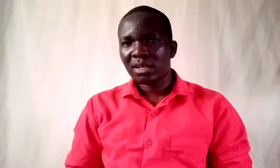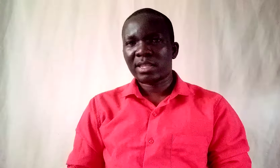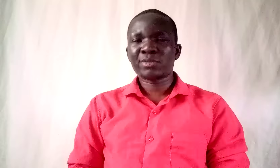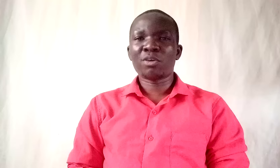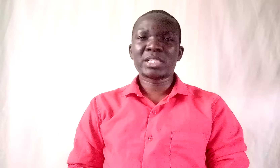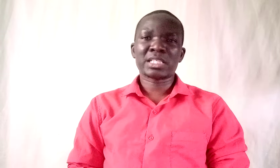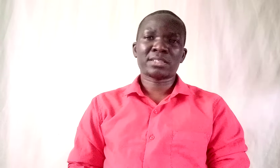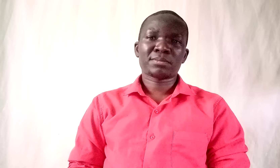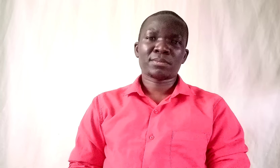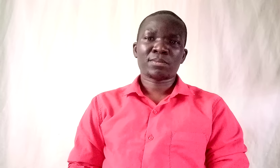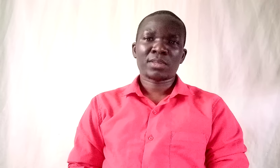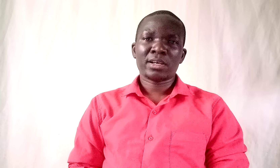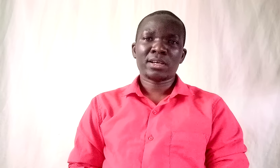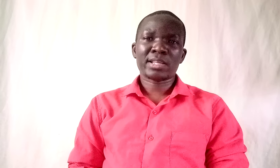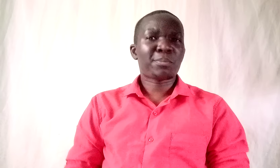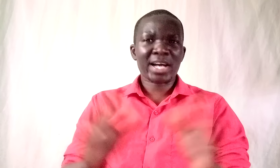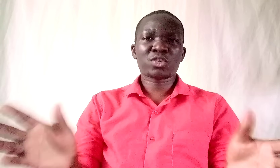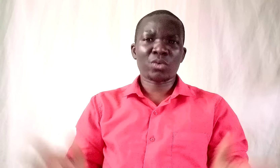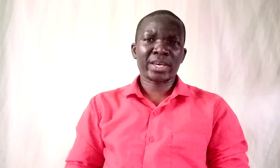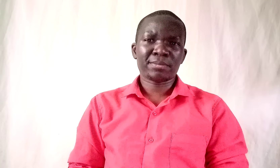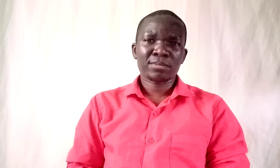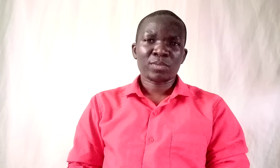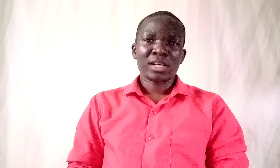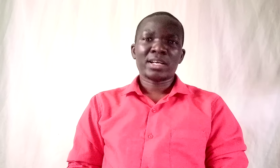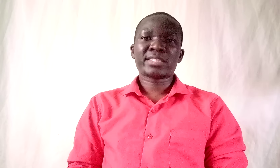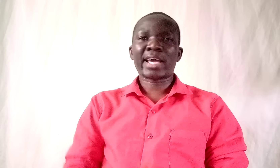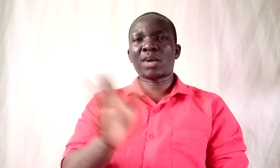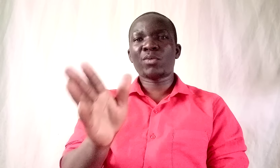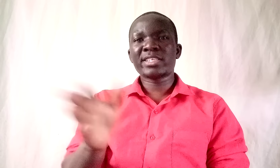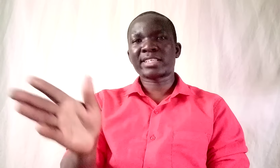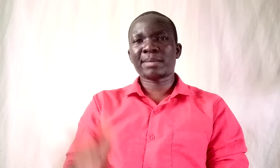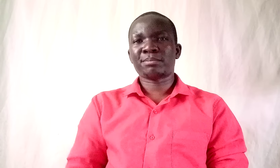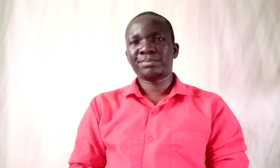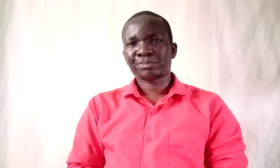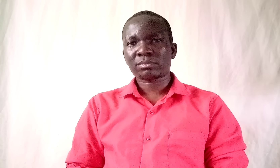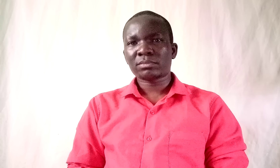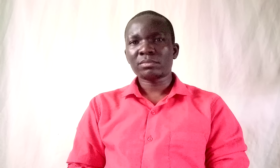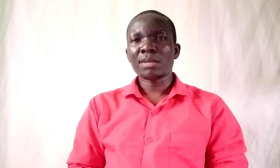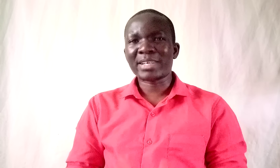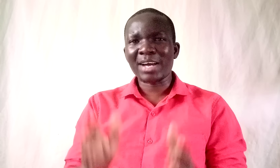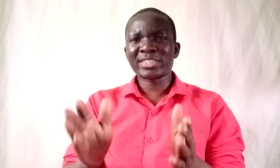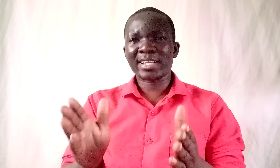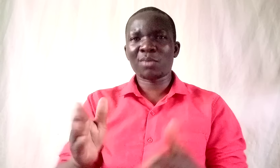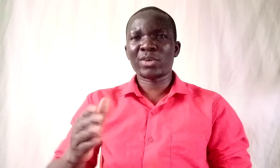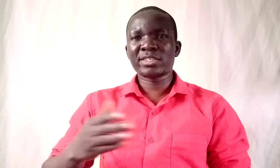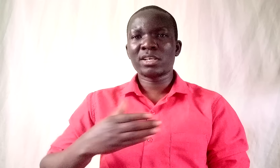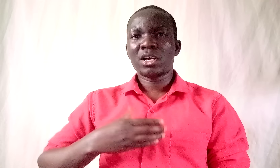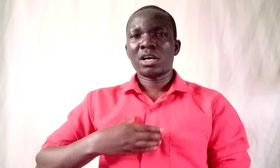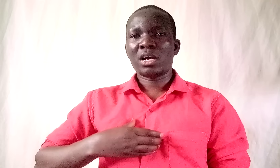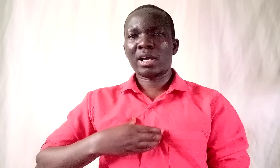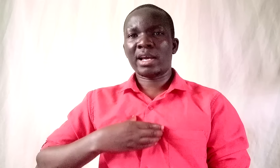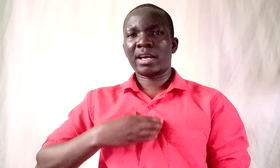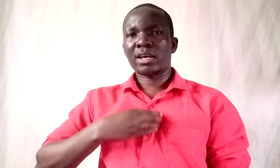That's vomiting in a practical way. In sign language, the same. But now in sign language,